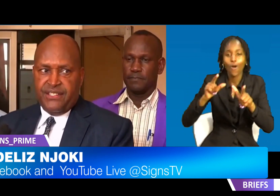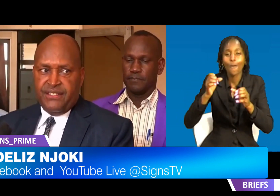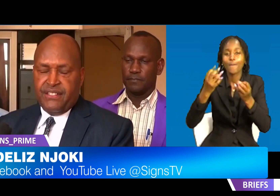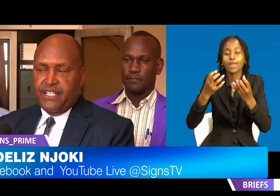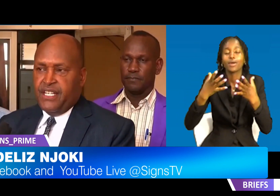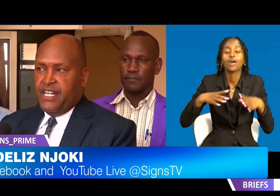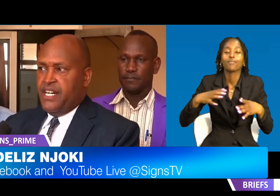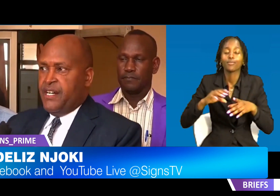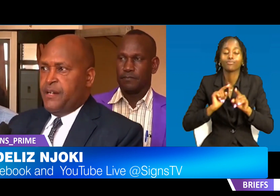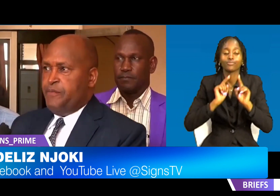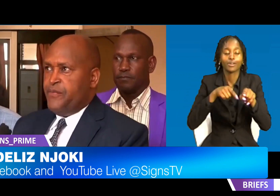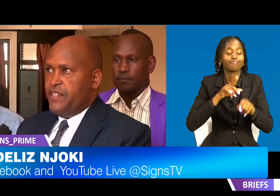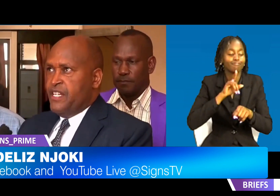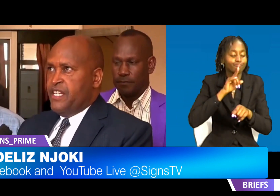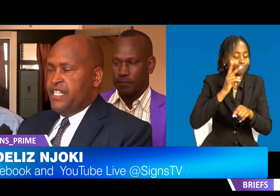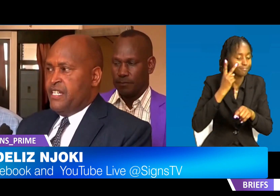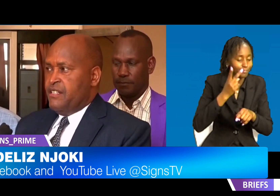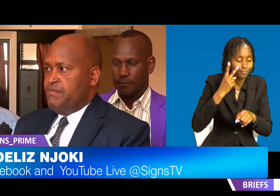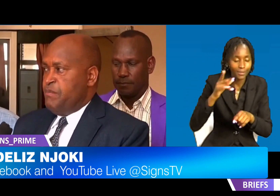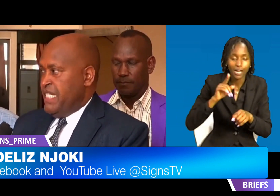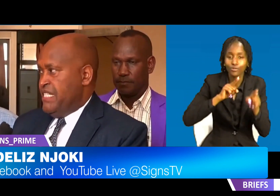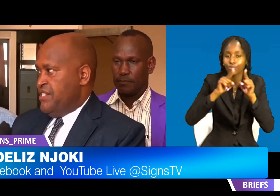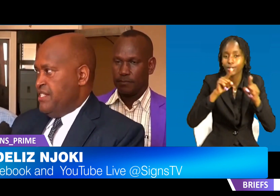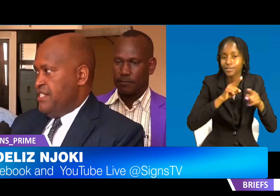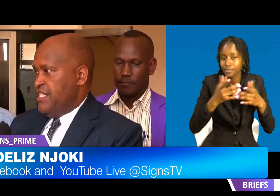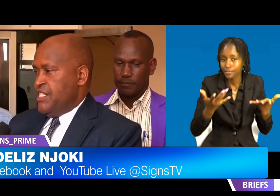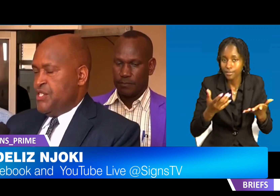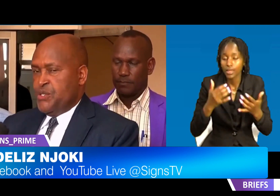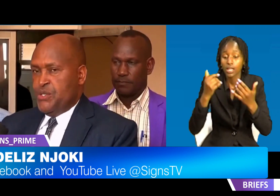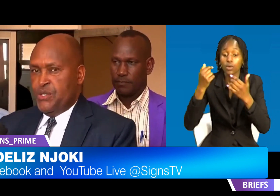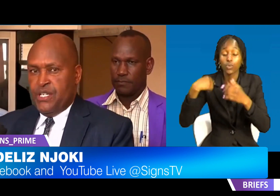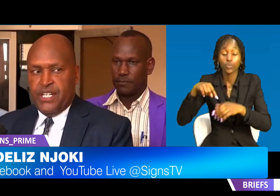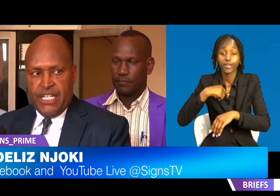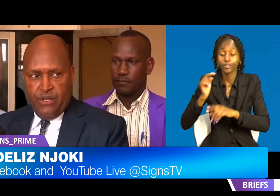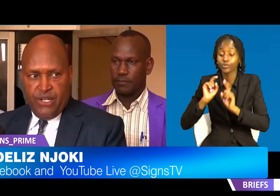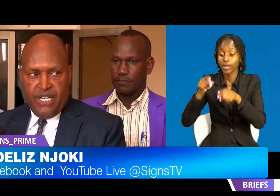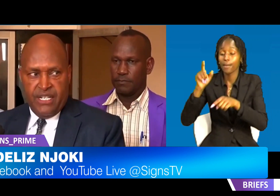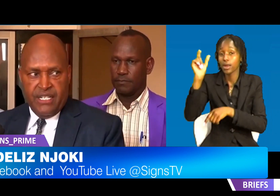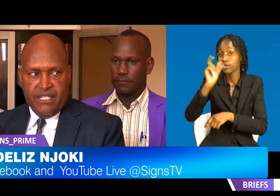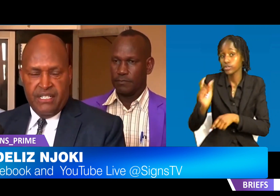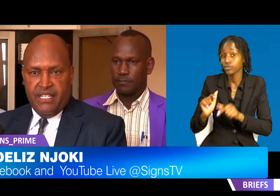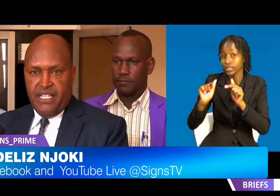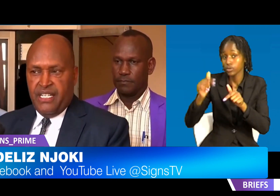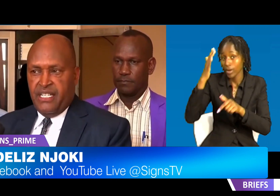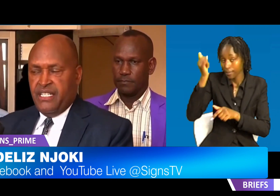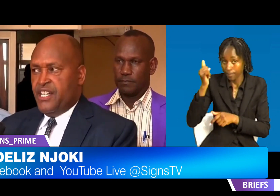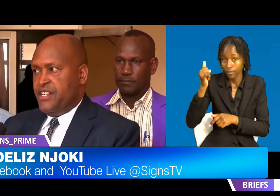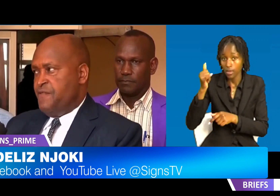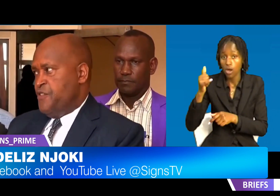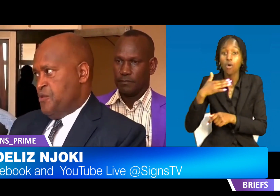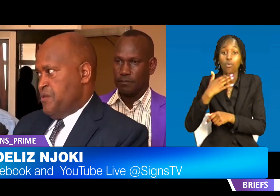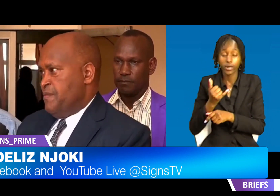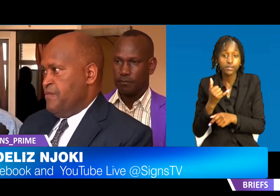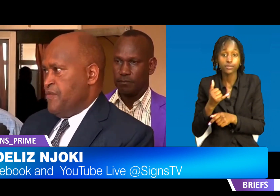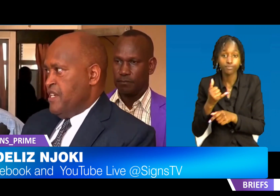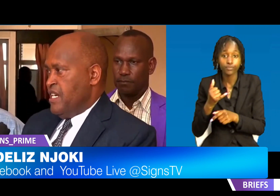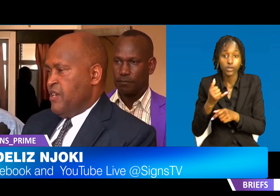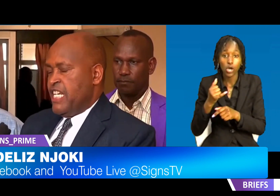regions in a bid to relook and review our